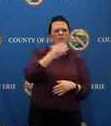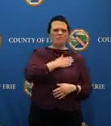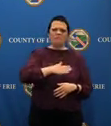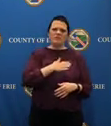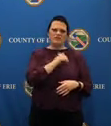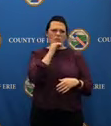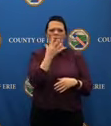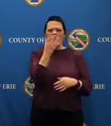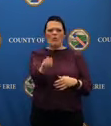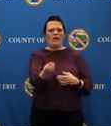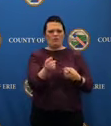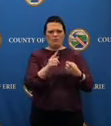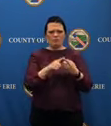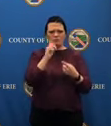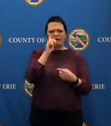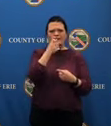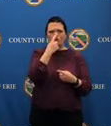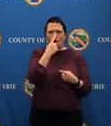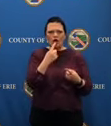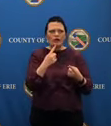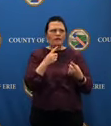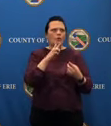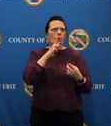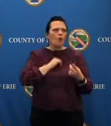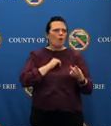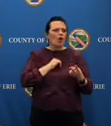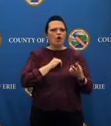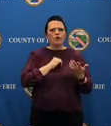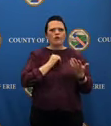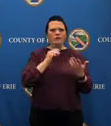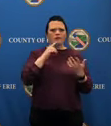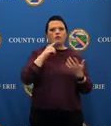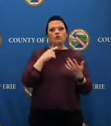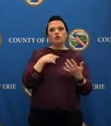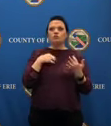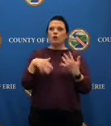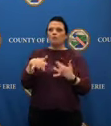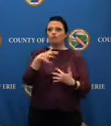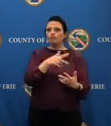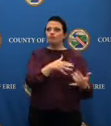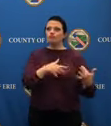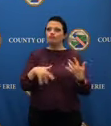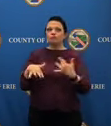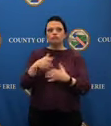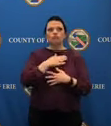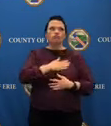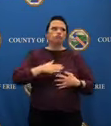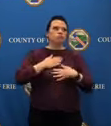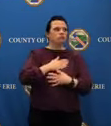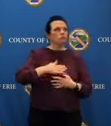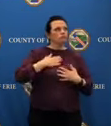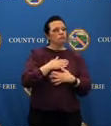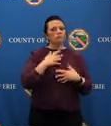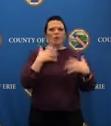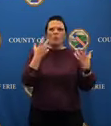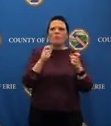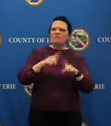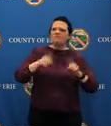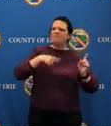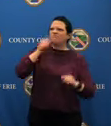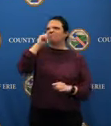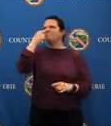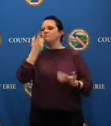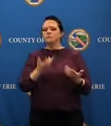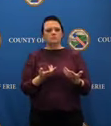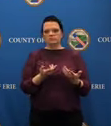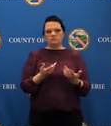go out to a Target or a Walmart just to hang out for fun, just to do something different because you're bored. I